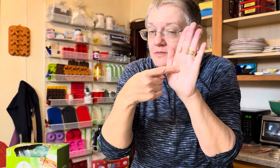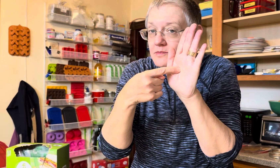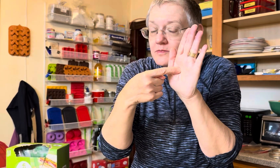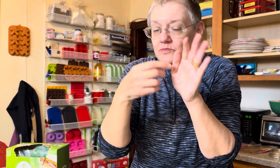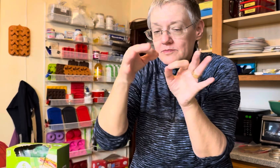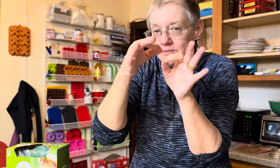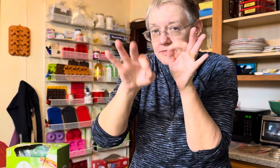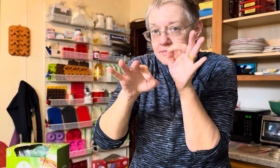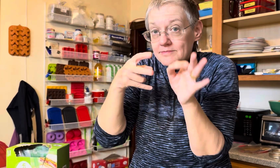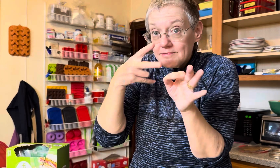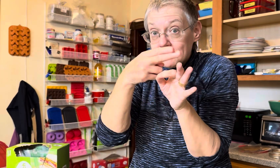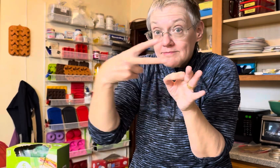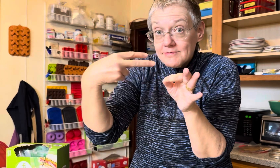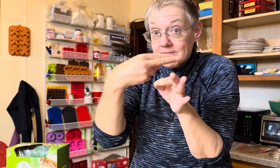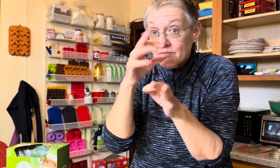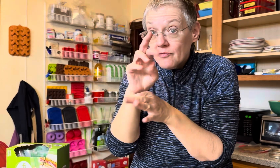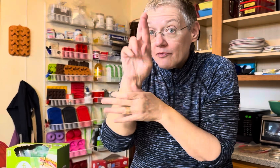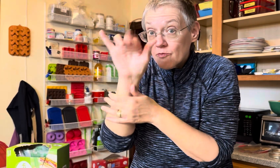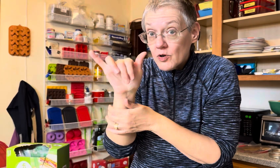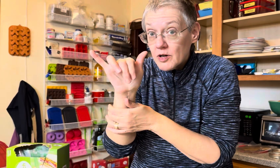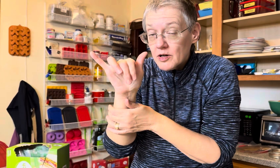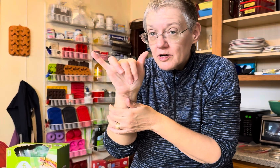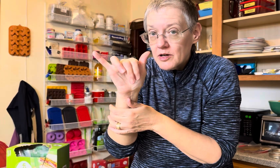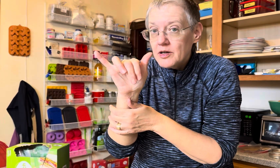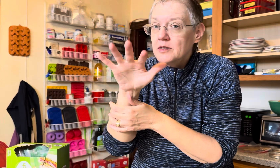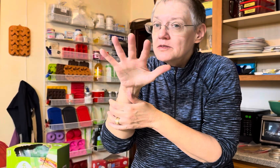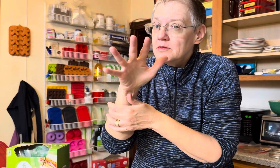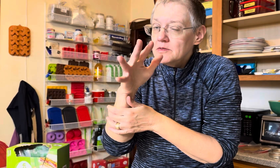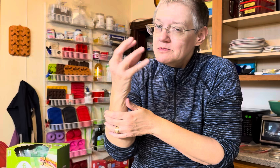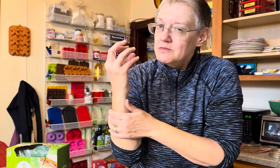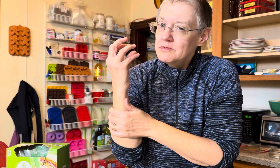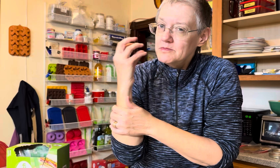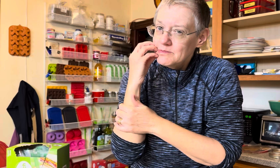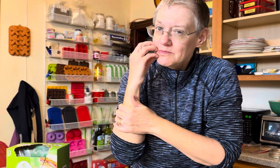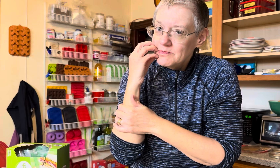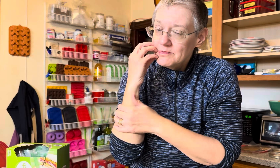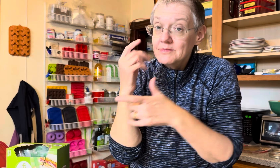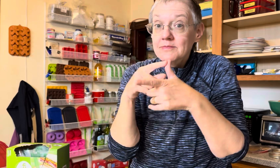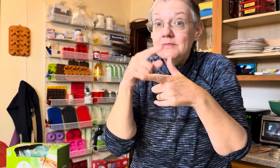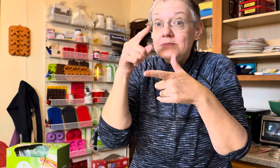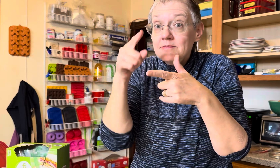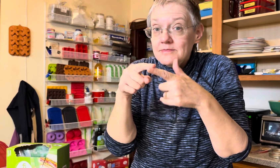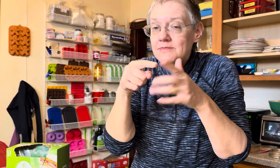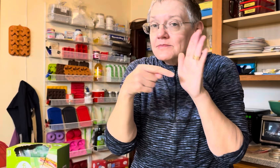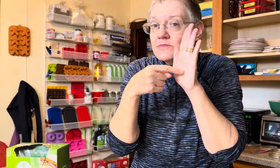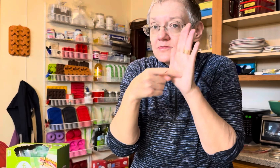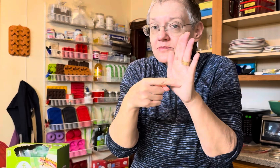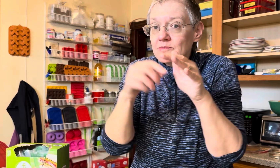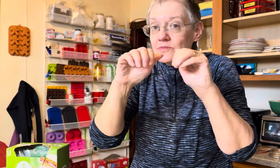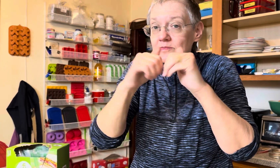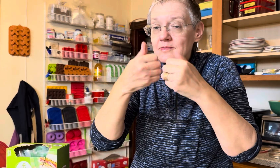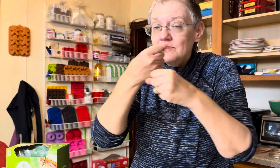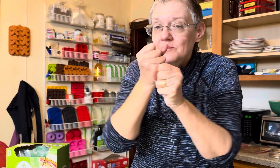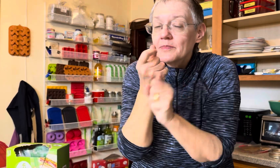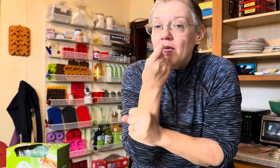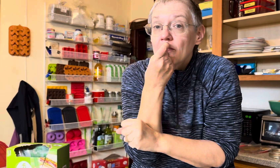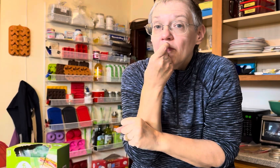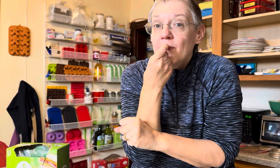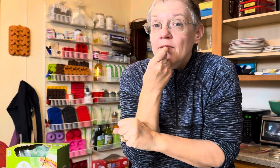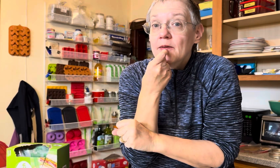First, I'm going to show you how they fry up if we just cut them into triangles. They're going to be thicker. Then I'm going to show you how I make